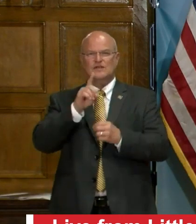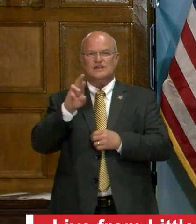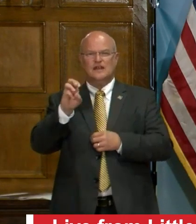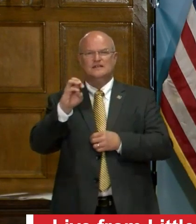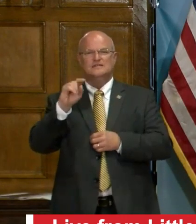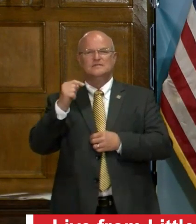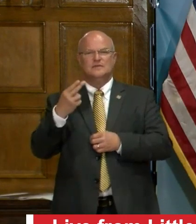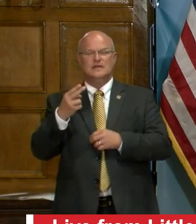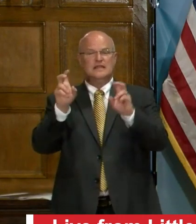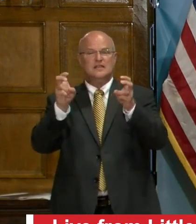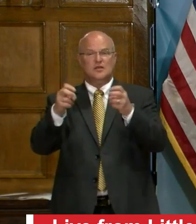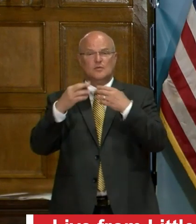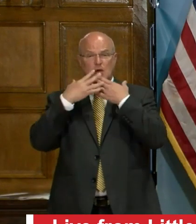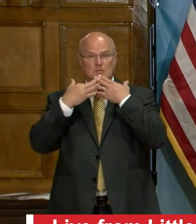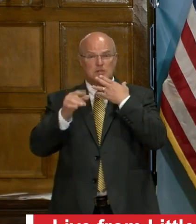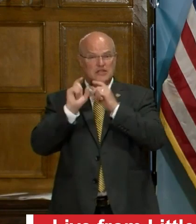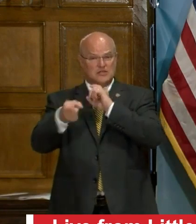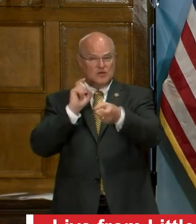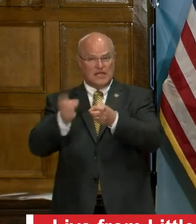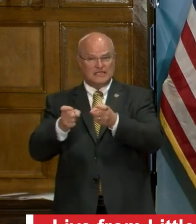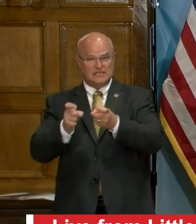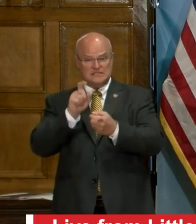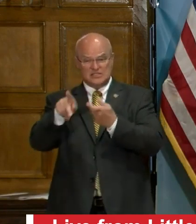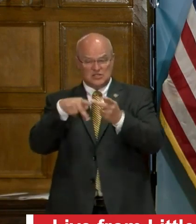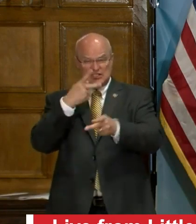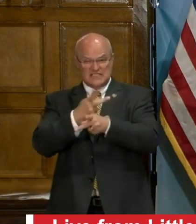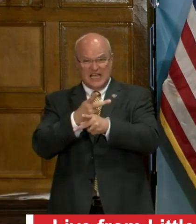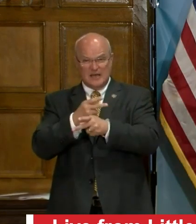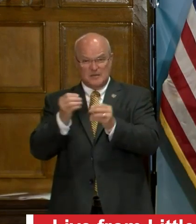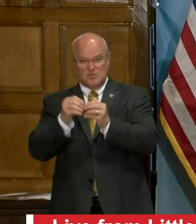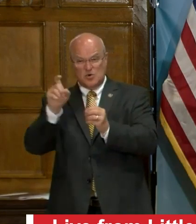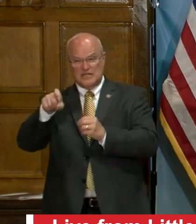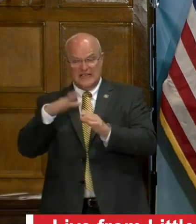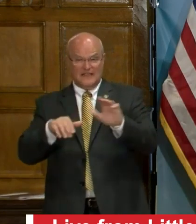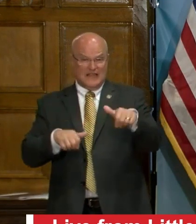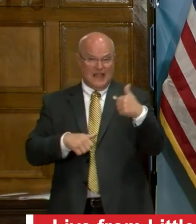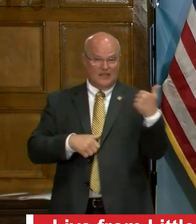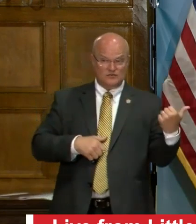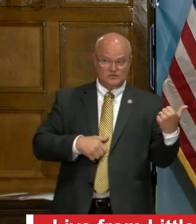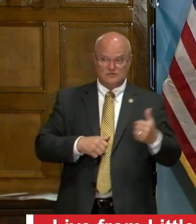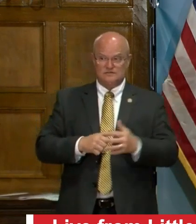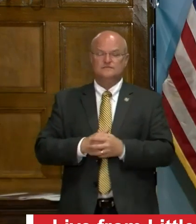Smith. Are there, in terms of blood donations, is there a certain type that's in more need than others?